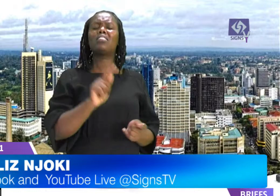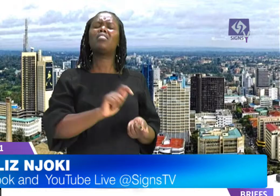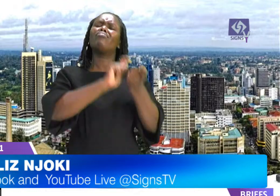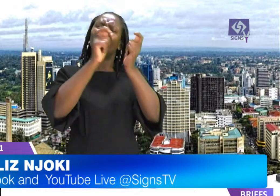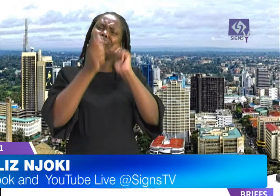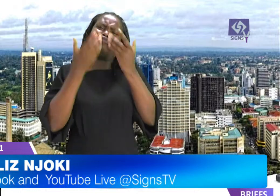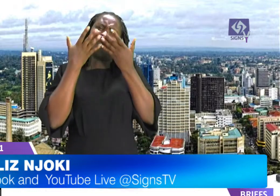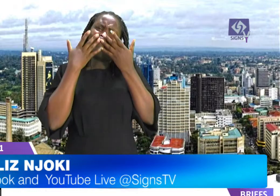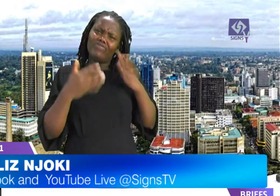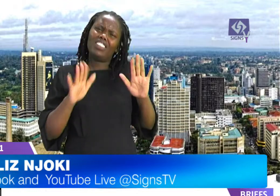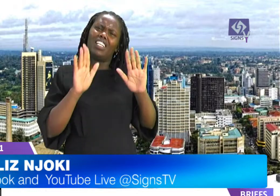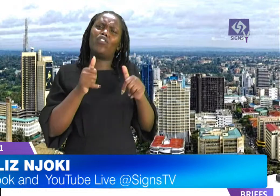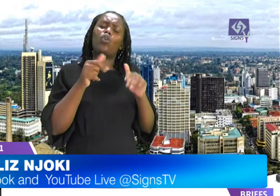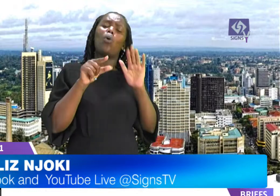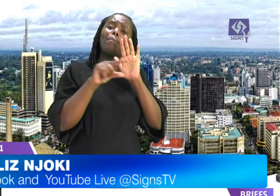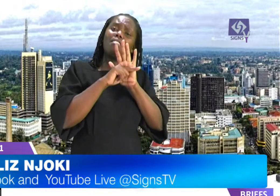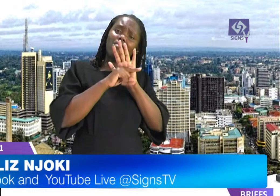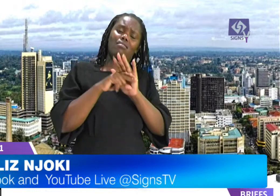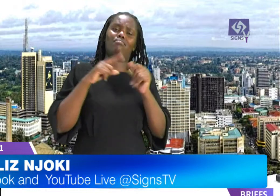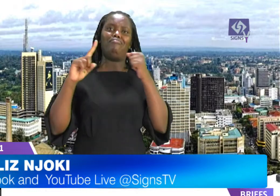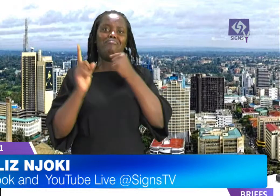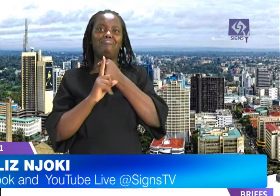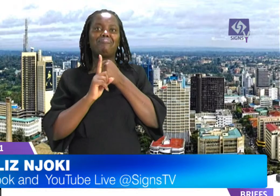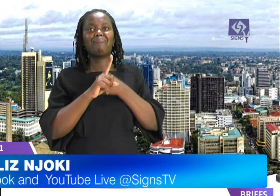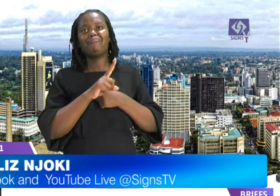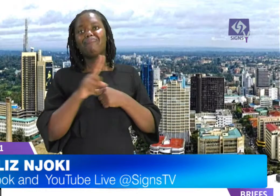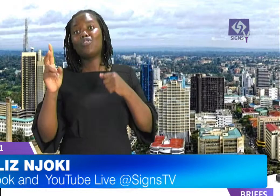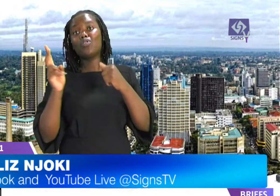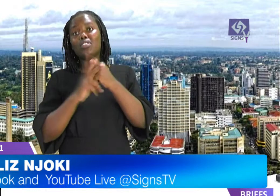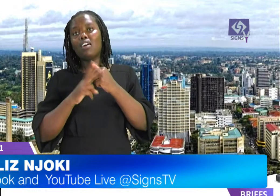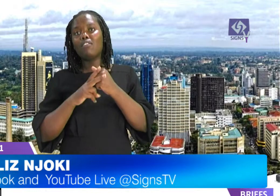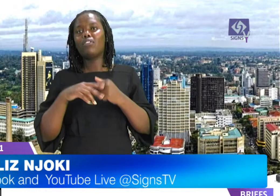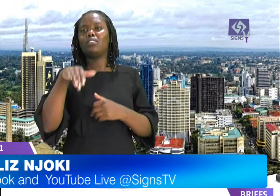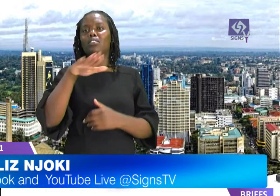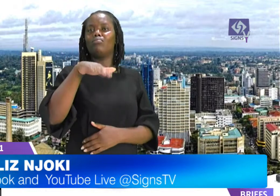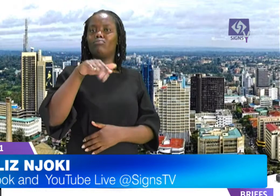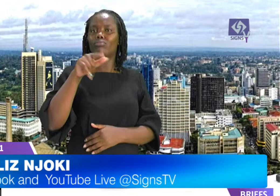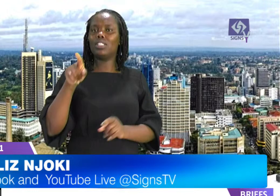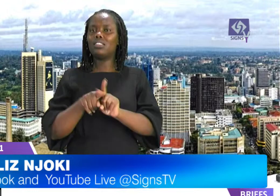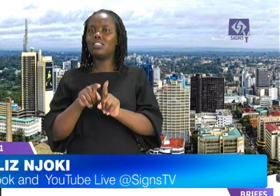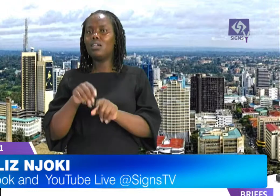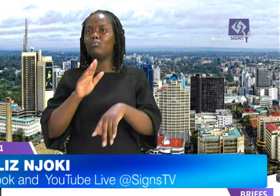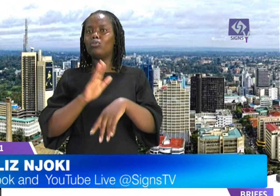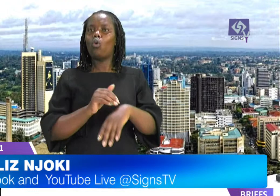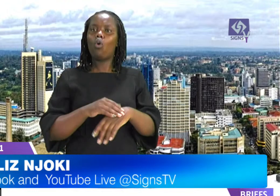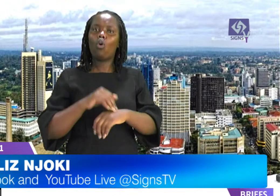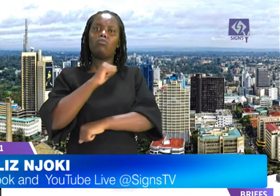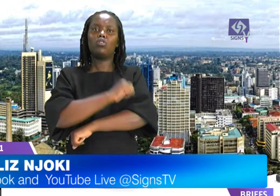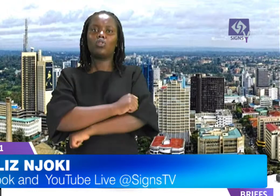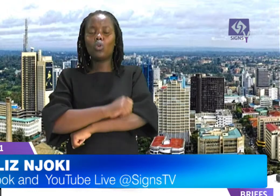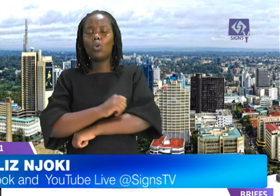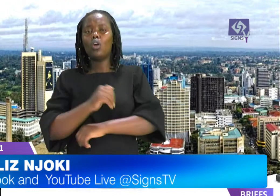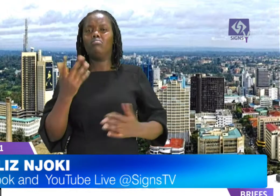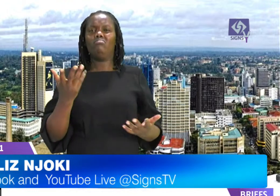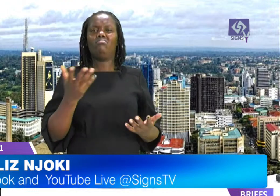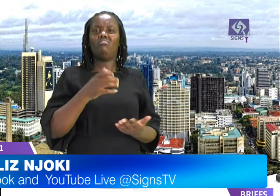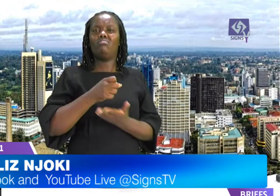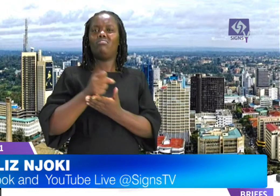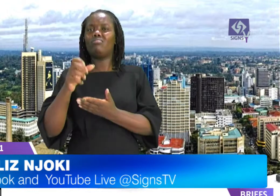implementation. Ochieng said that he expects 100% transition from grade 6 to 7